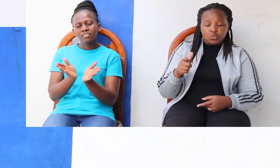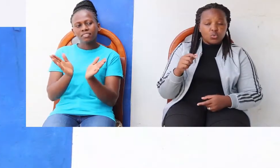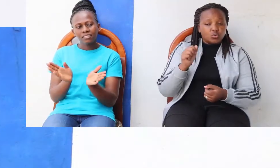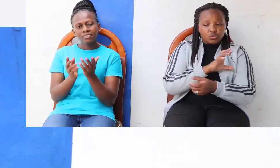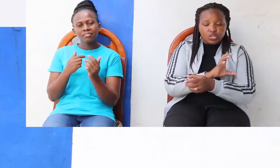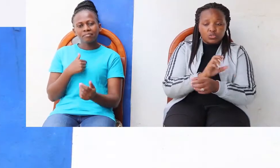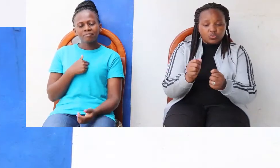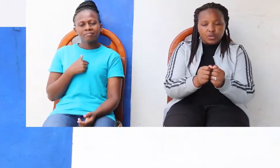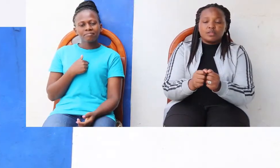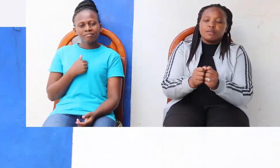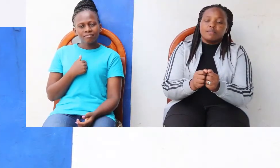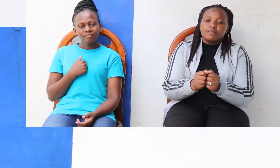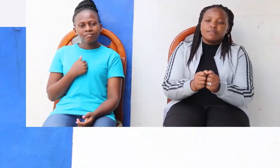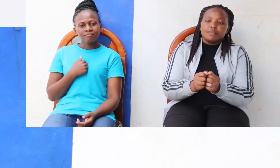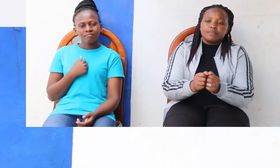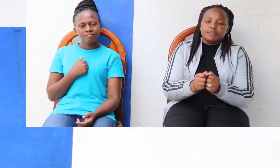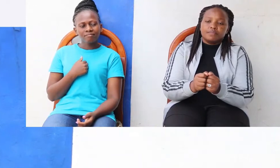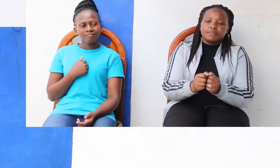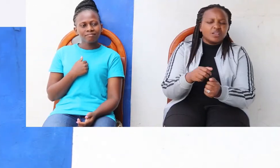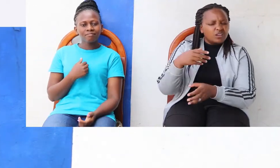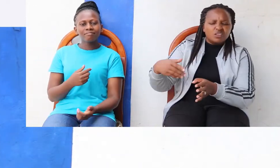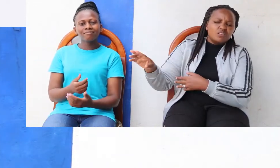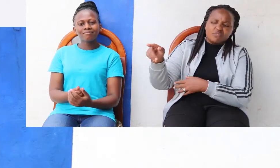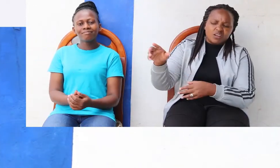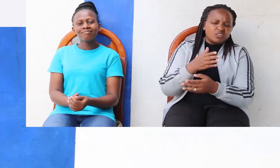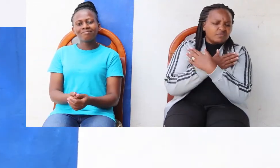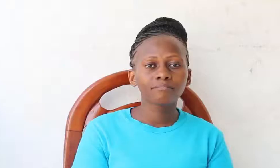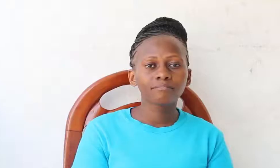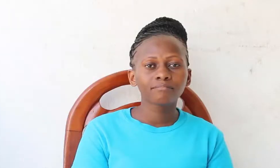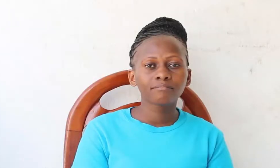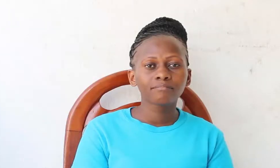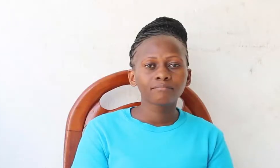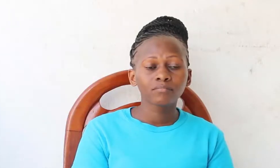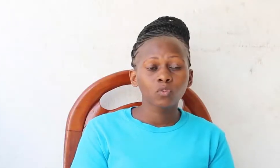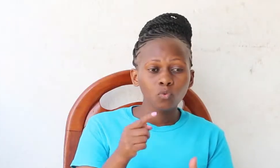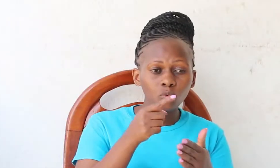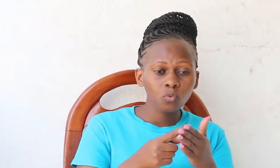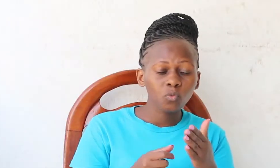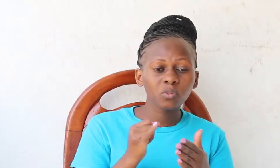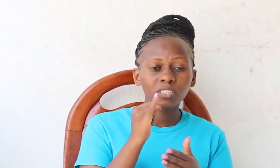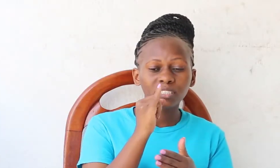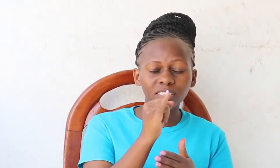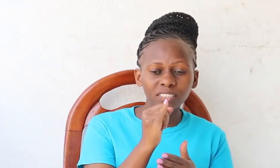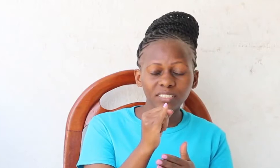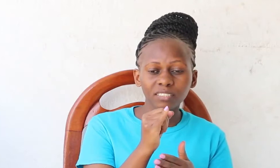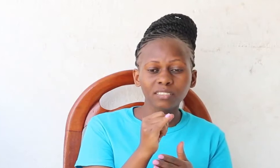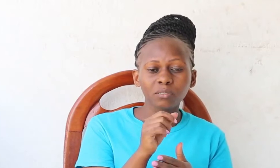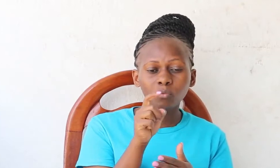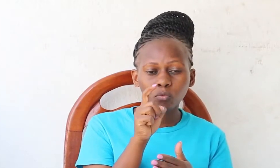kanisani. Eh. Basi tutaki. Eh, acha na wewe unapigwa muda kidogo. What is threatening to drown